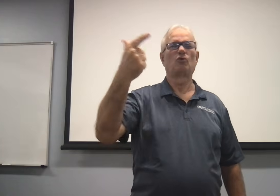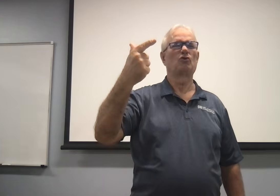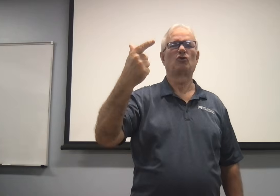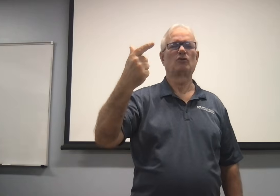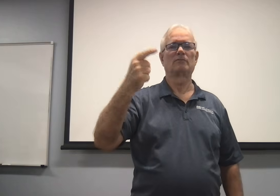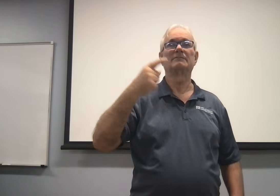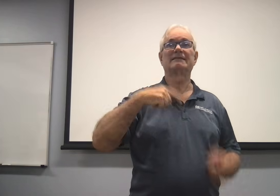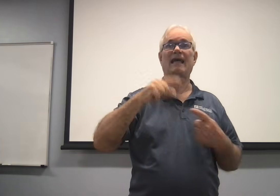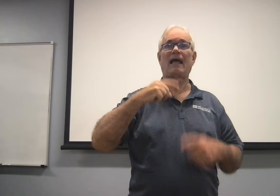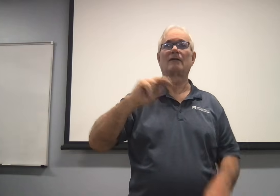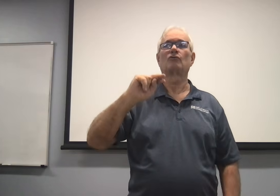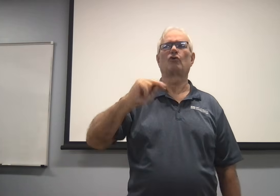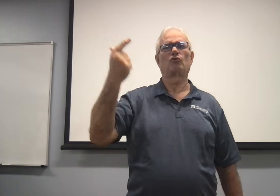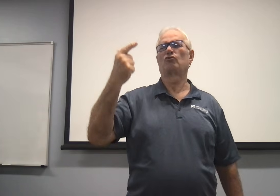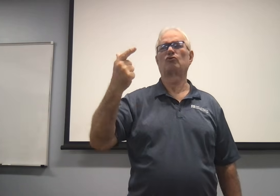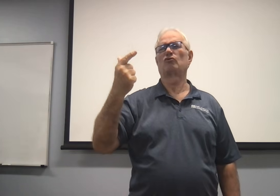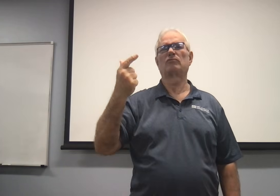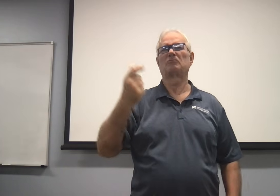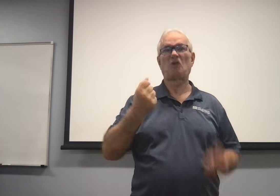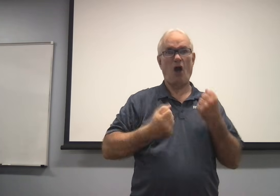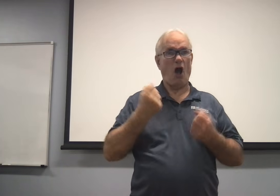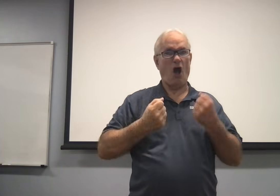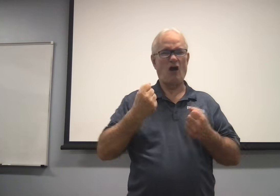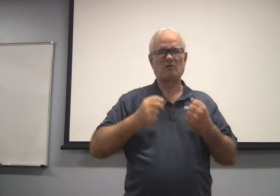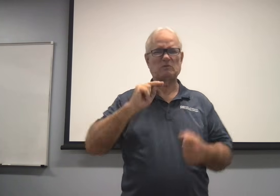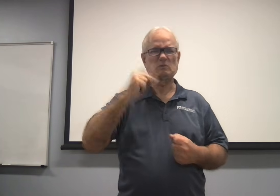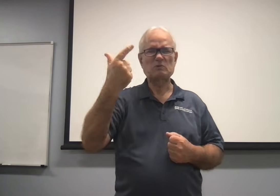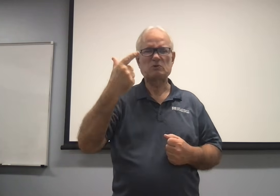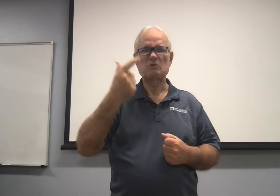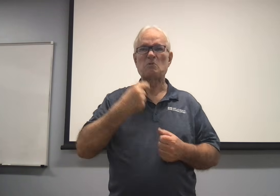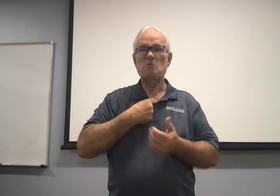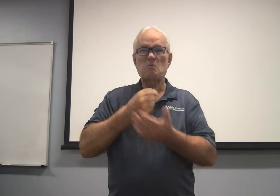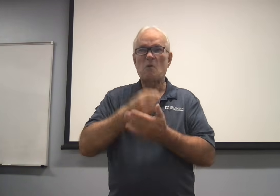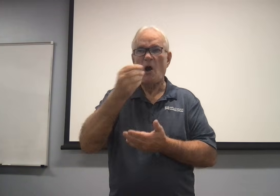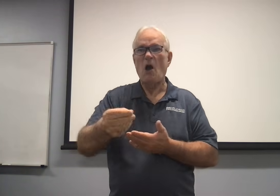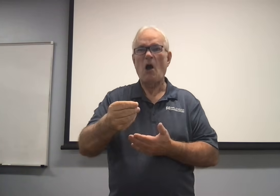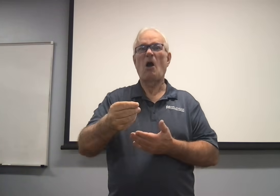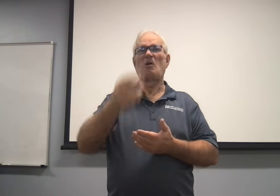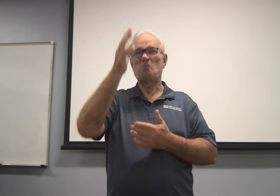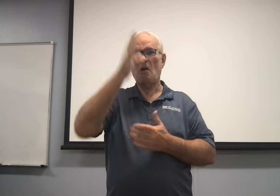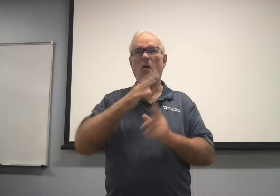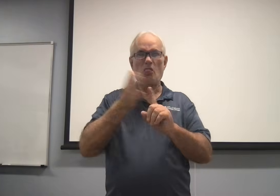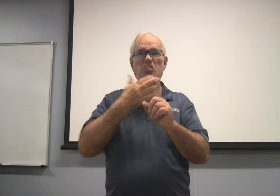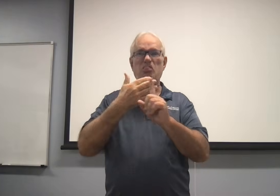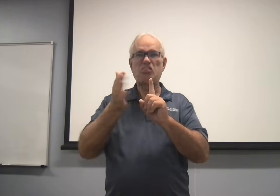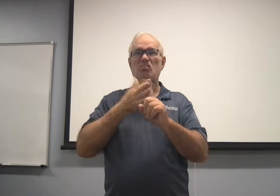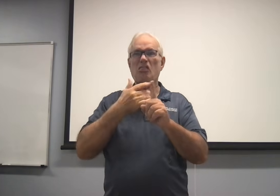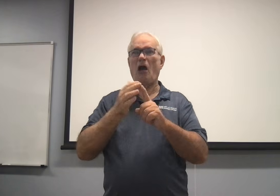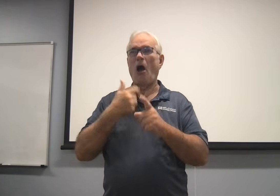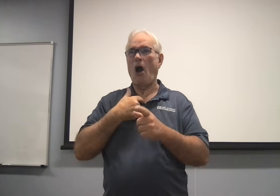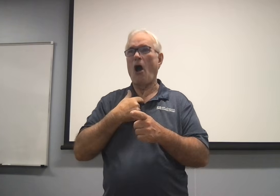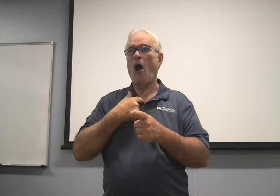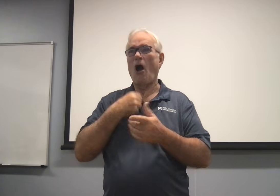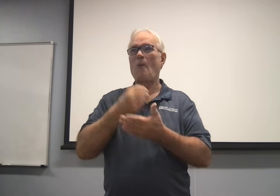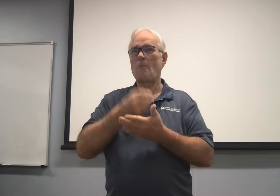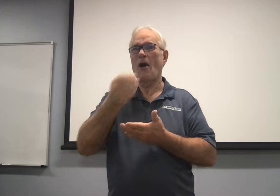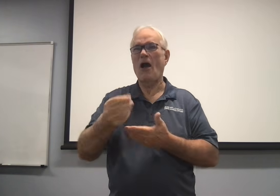It means no good. No good. That car, ugh, it is no good. I bought it. That man coerced